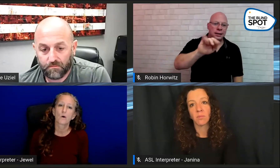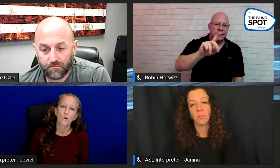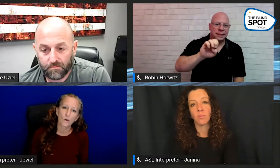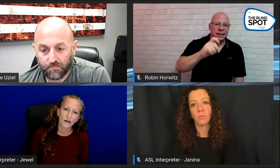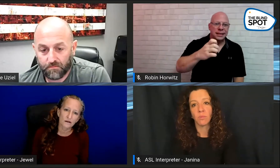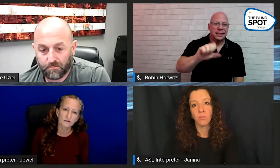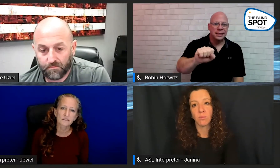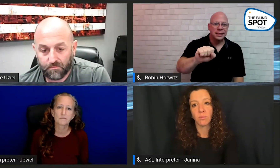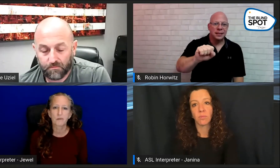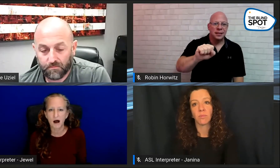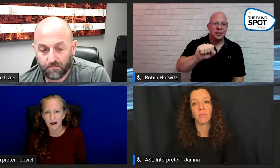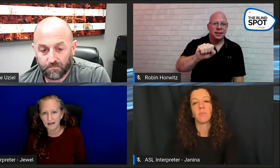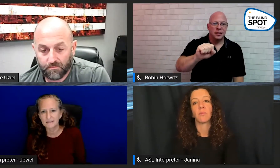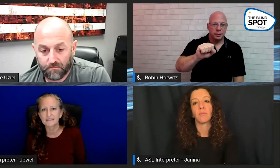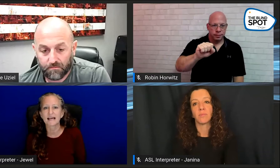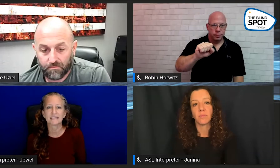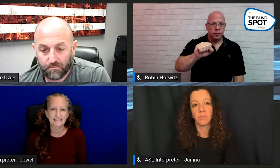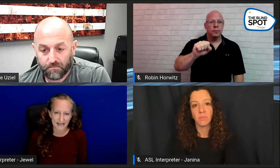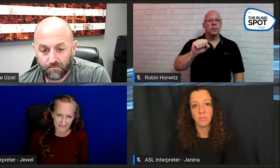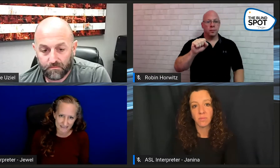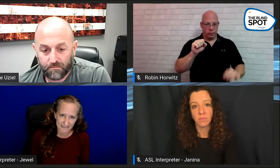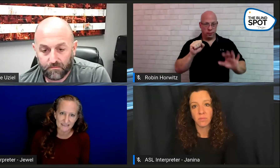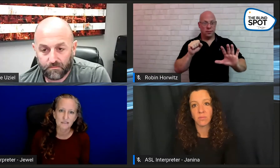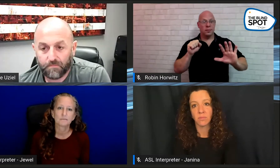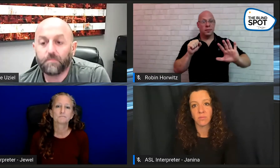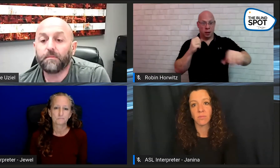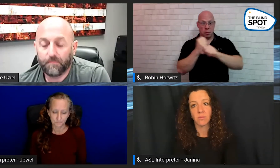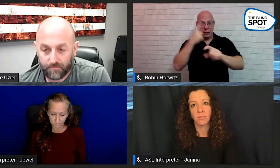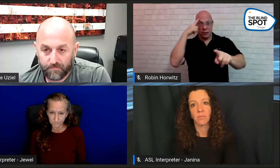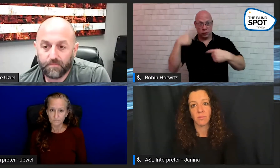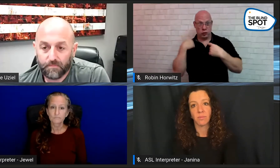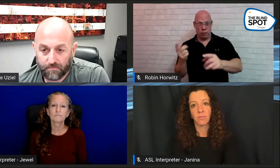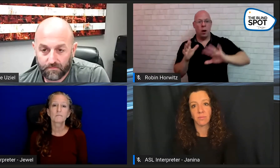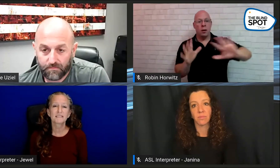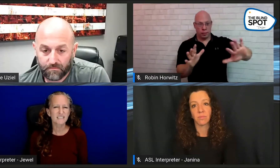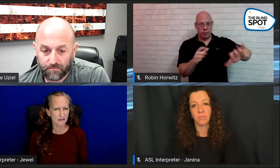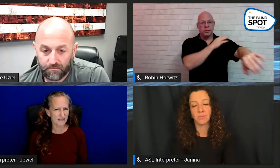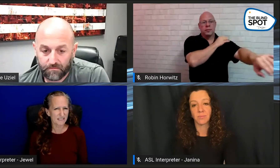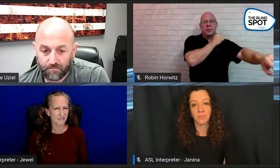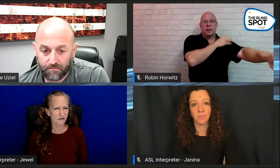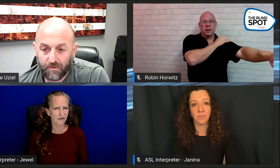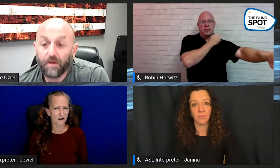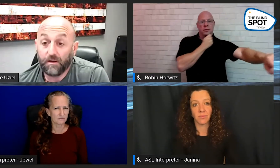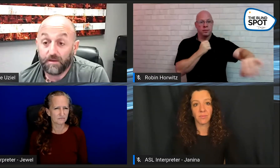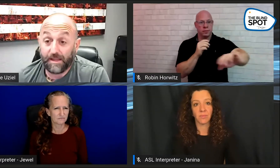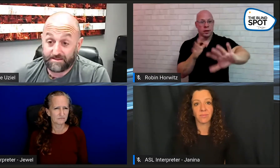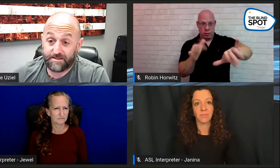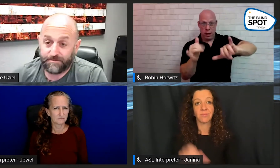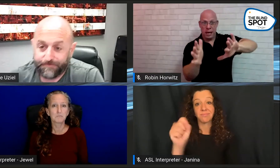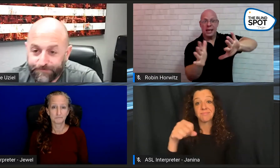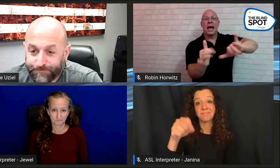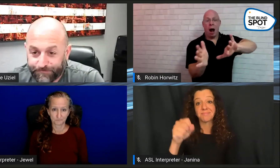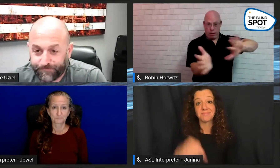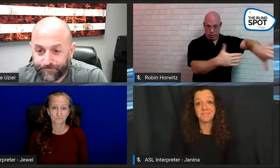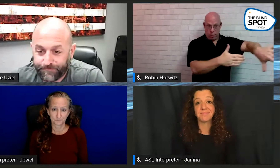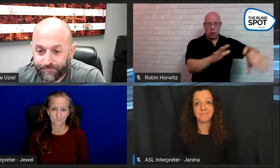metals, oils, bonds, and indexes. Does that make sense so far? Yes.